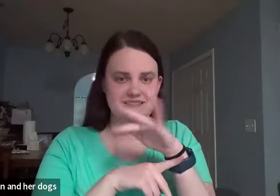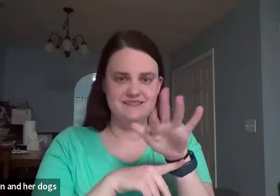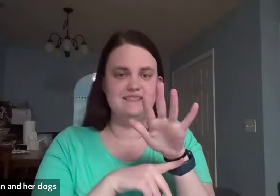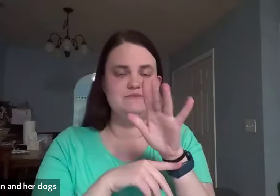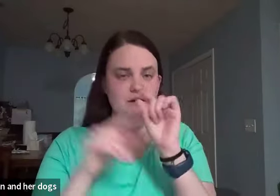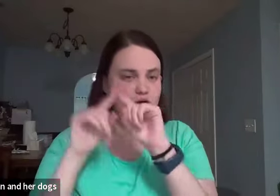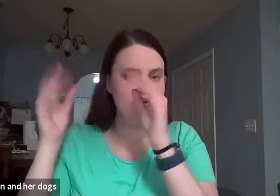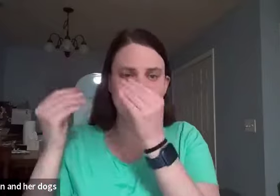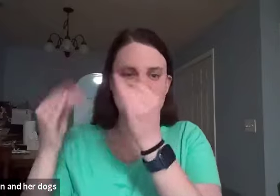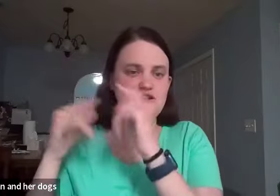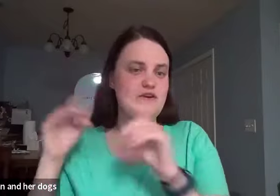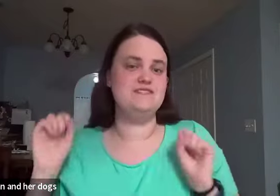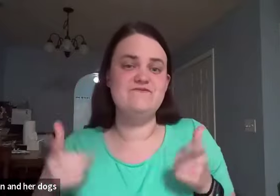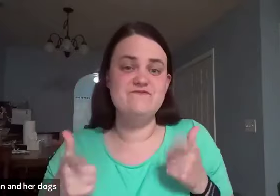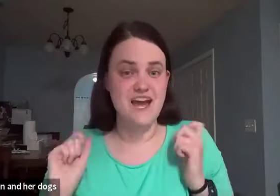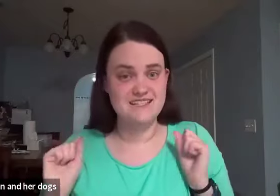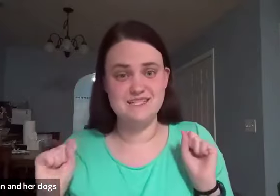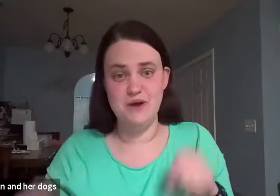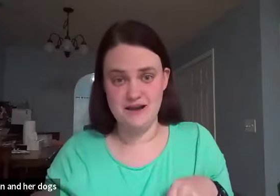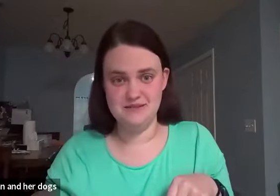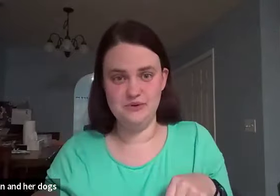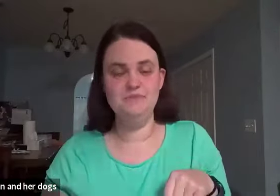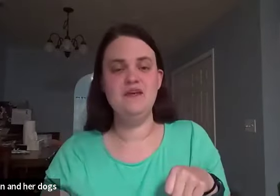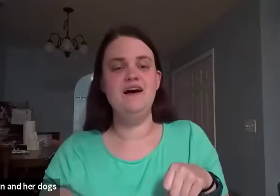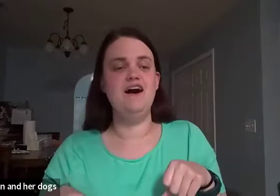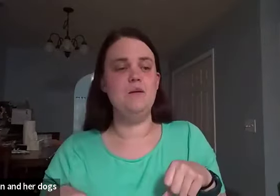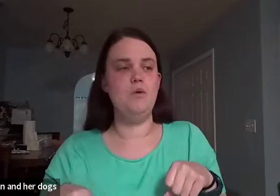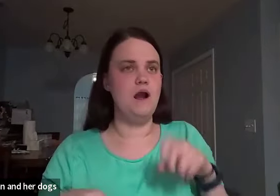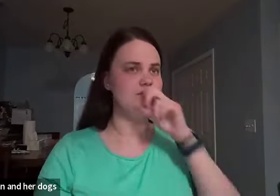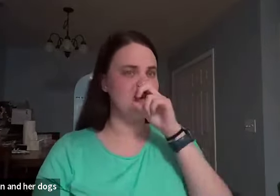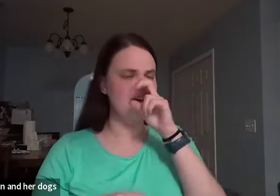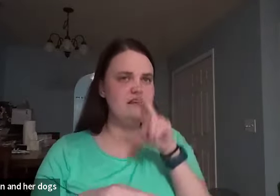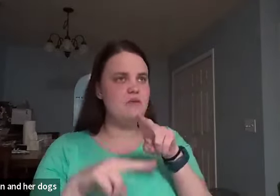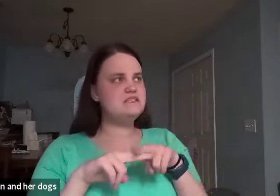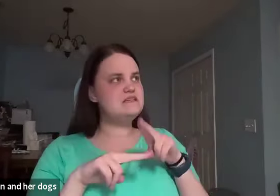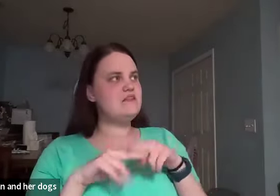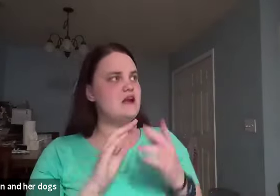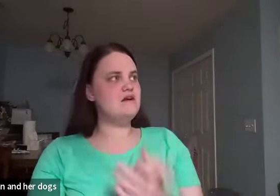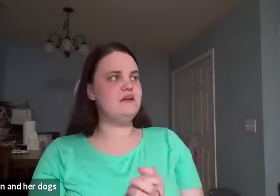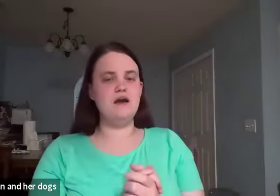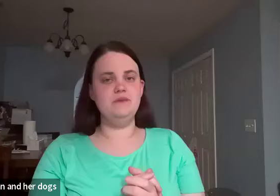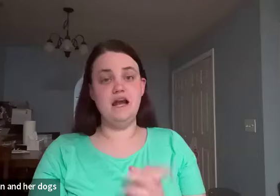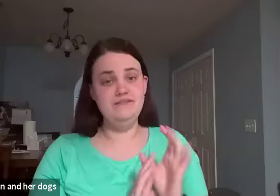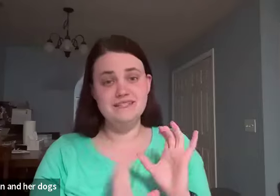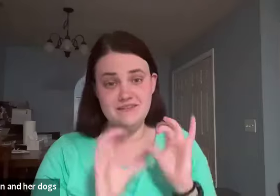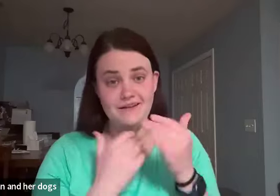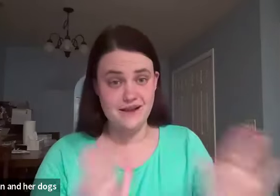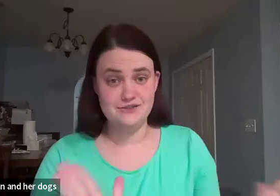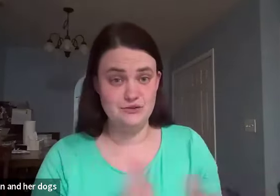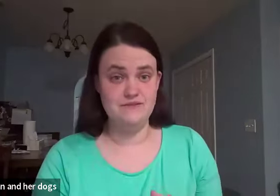it, spell all the information on there as fast as possible. Or I would just kind of like, I'd be sitting there, like, I mean, I even did it in the classroom, even